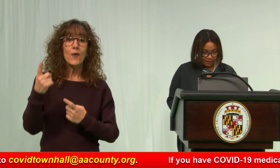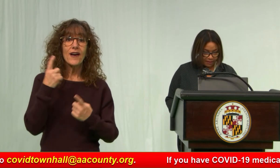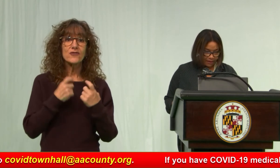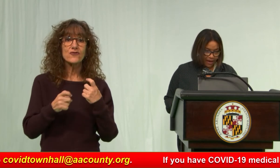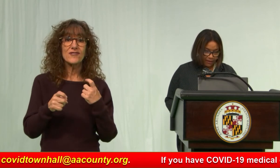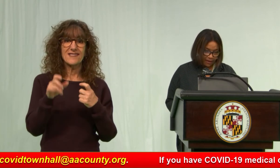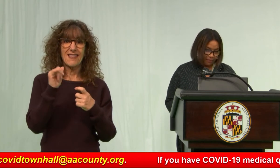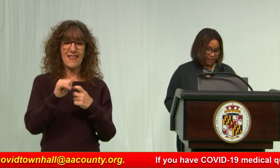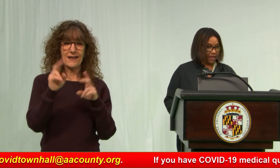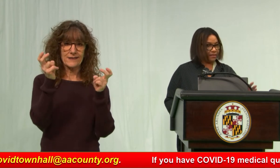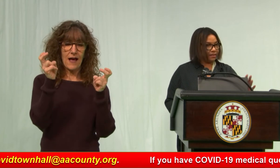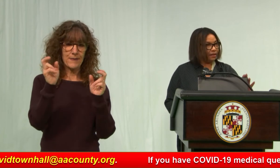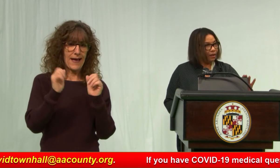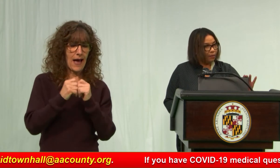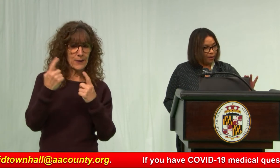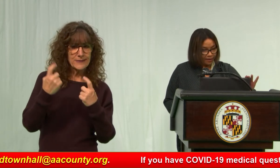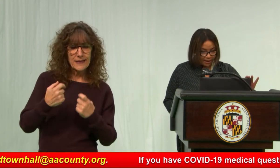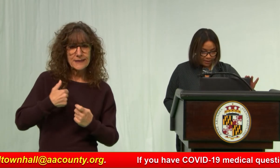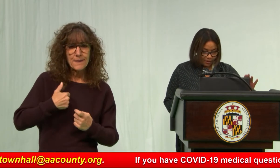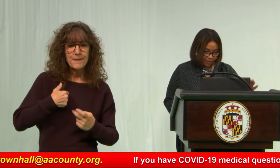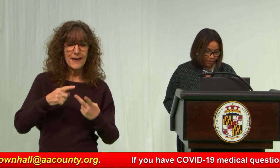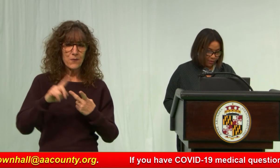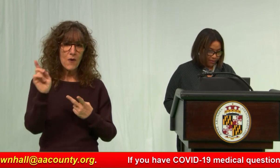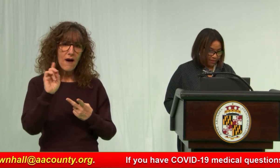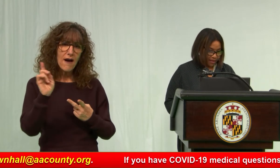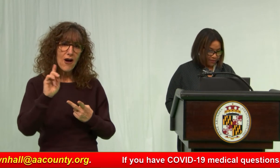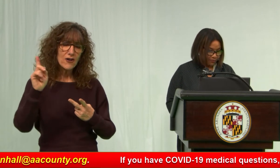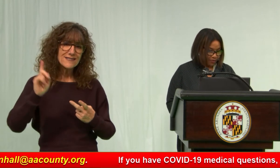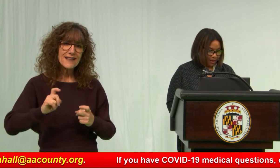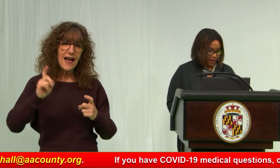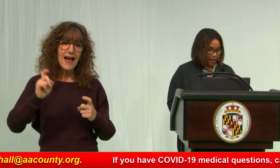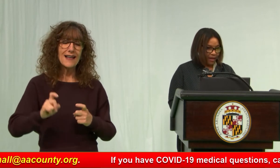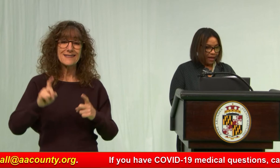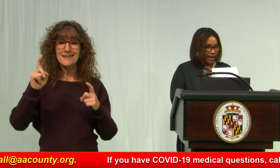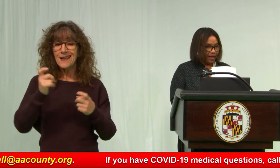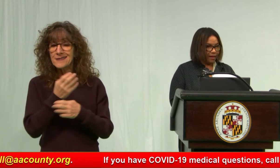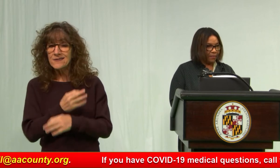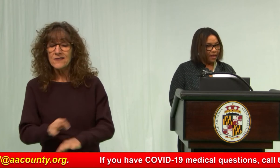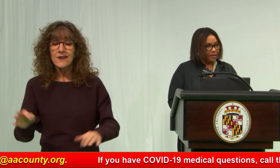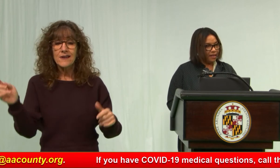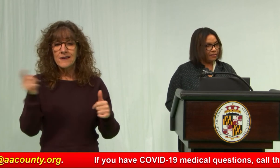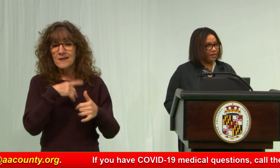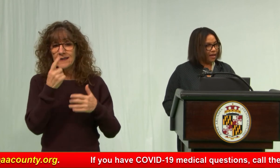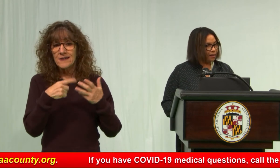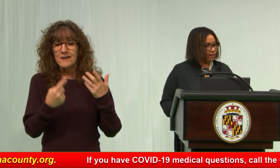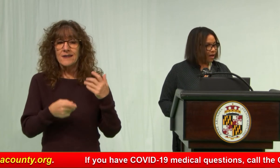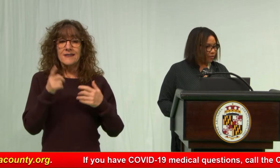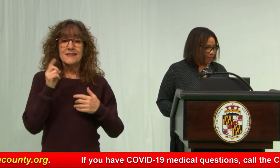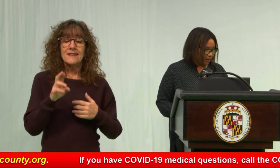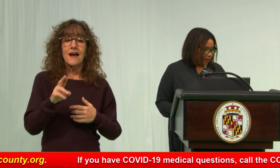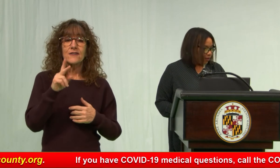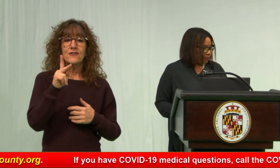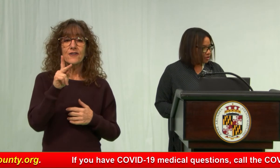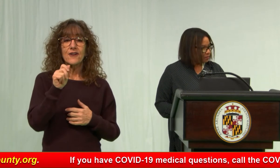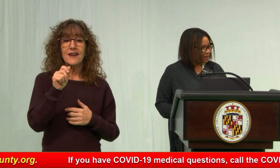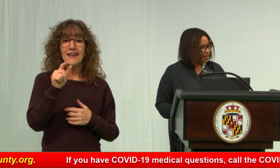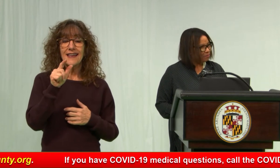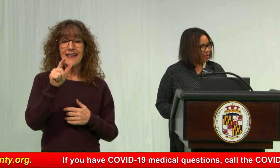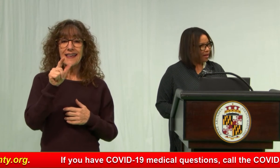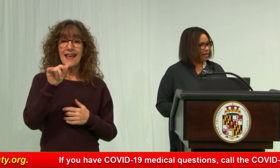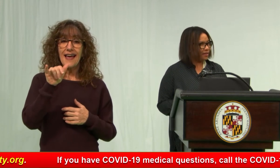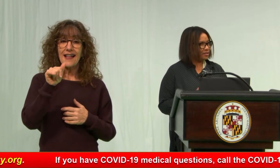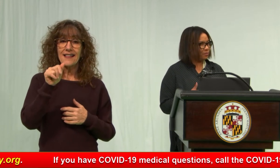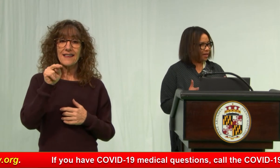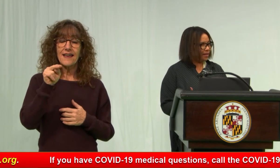in this area. How can I be tested? Where can I go? Are the tests free? Dr. Kalia Narayanan, would you